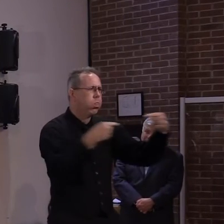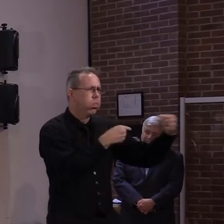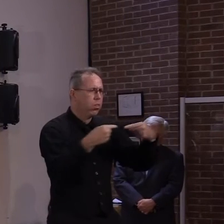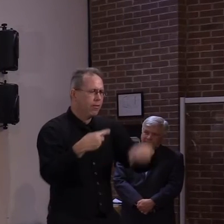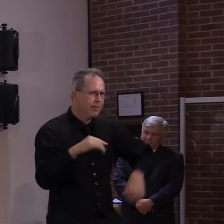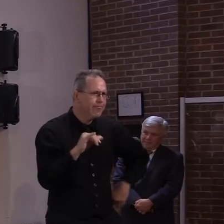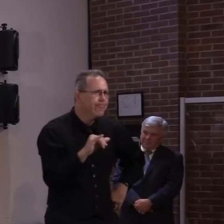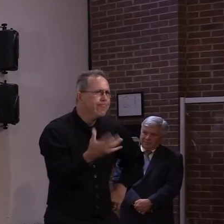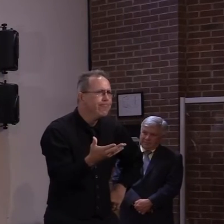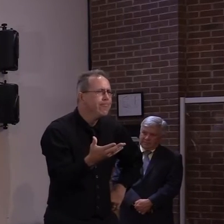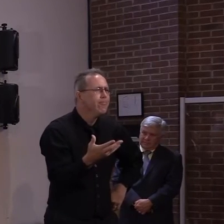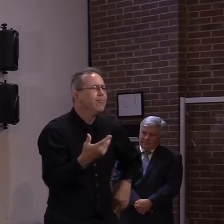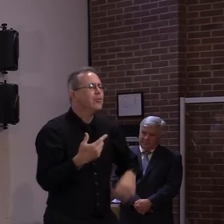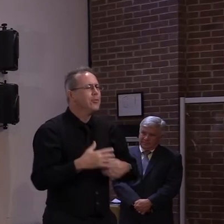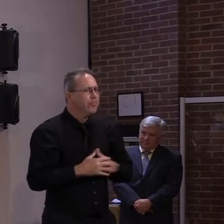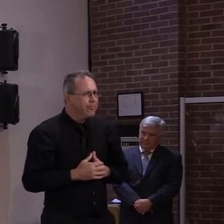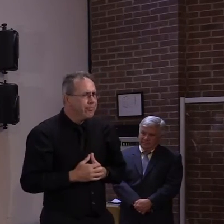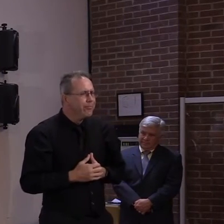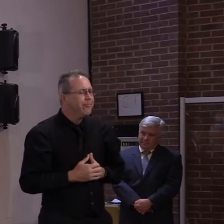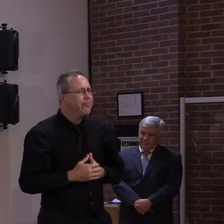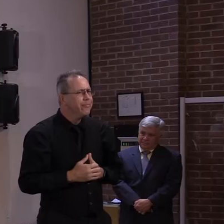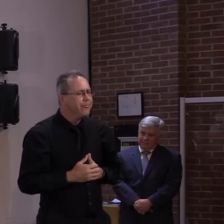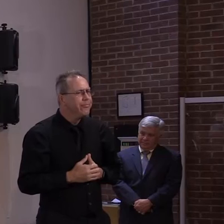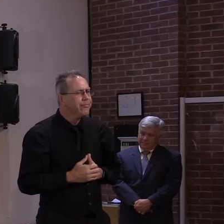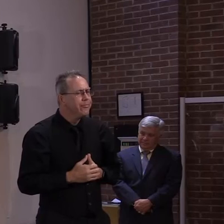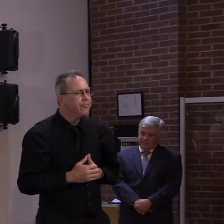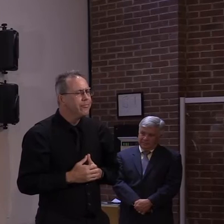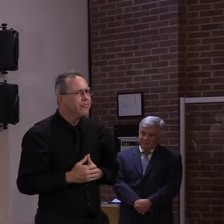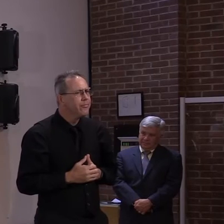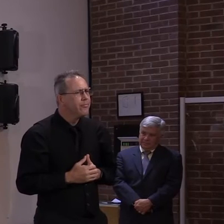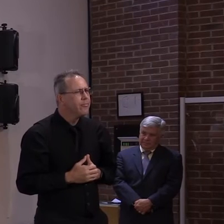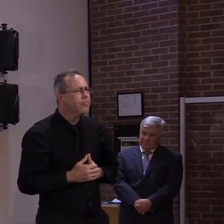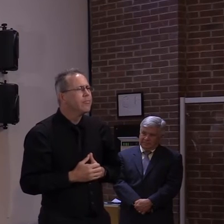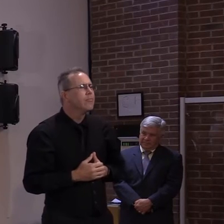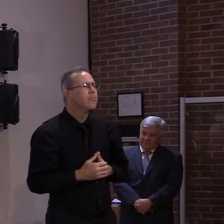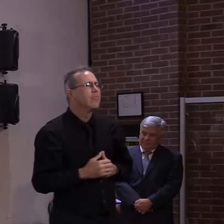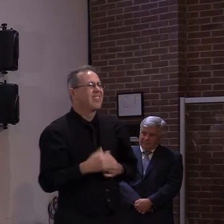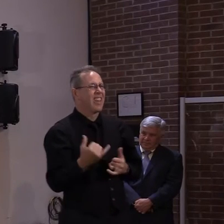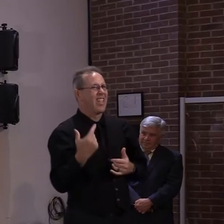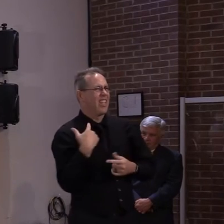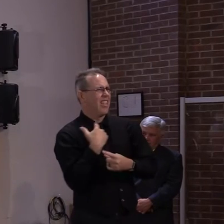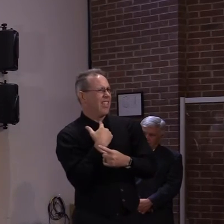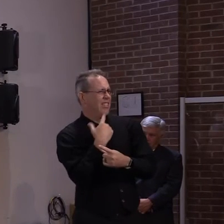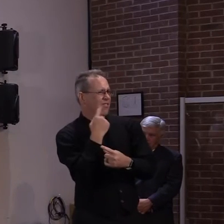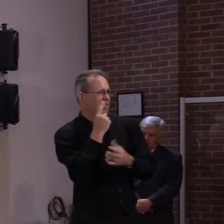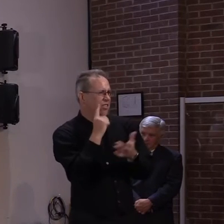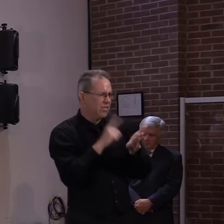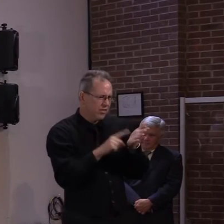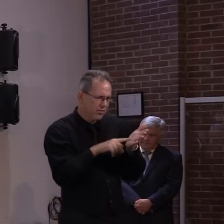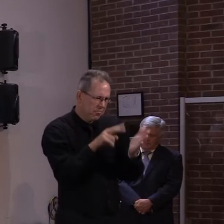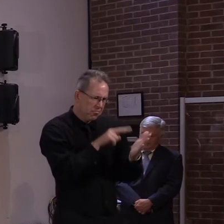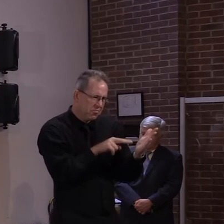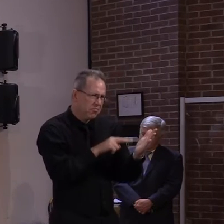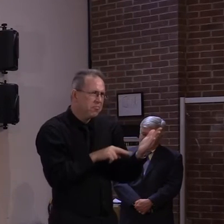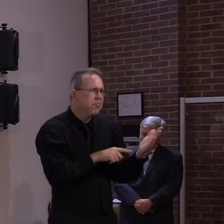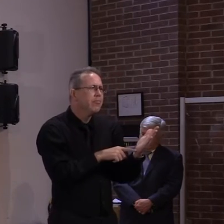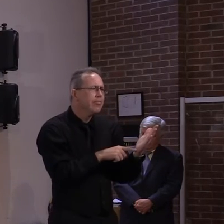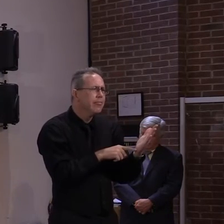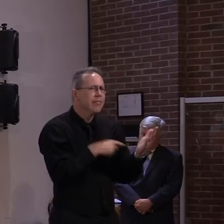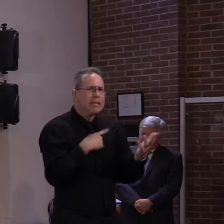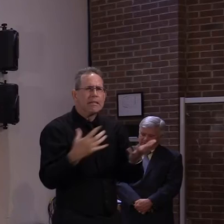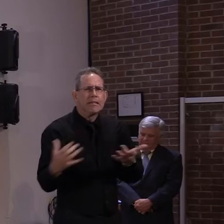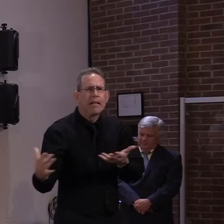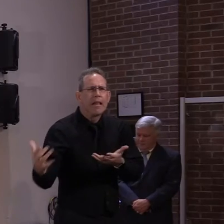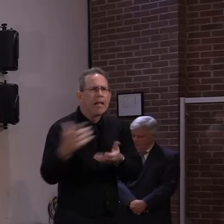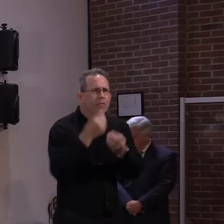There have been a lot of recent studies as well as meta-analyses and reviews,